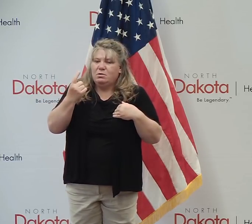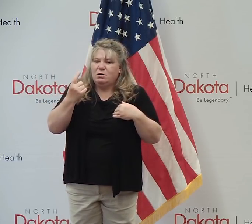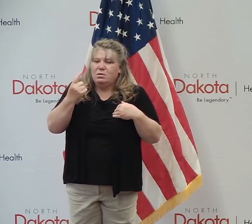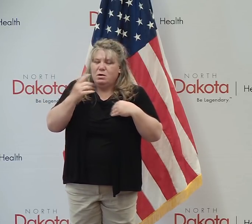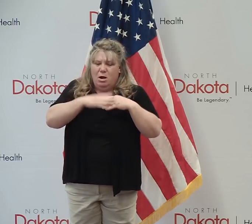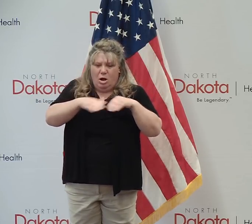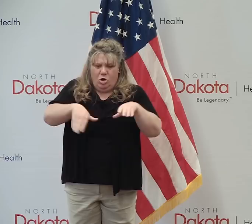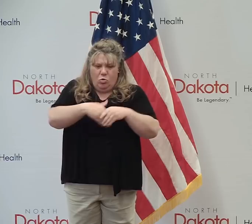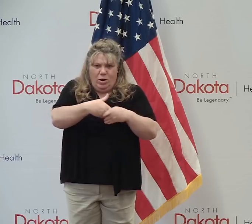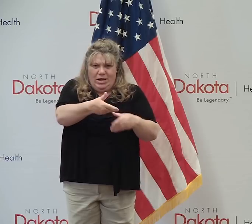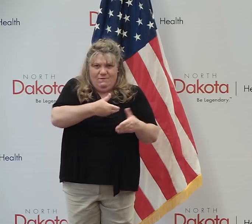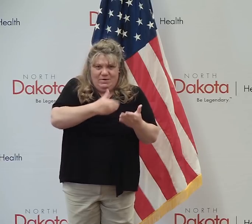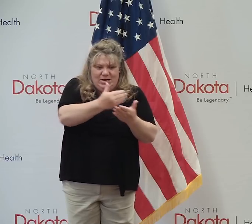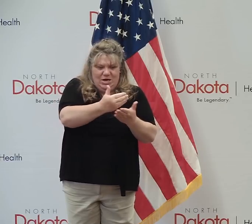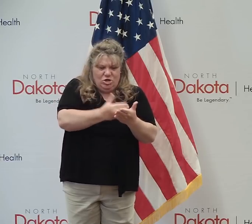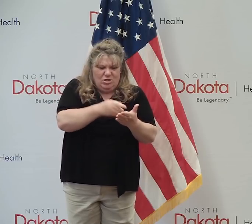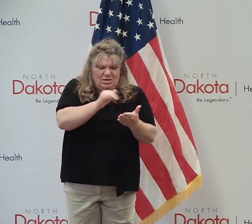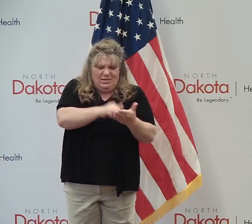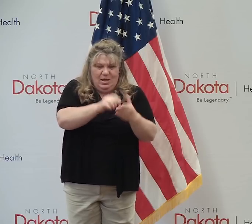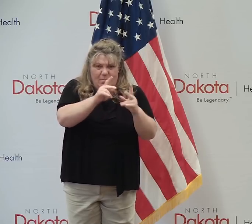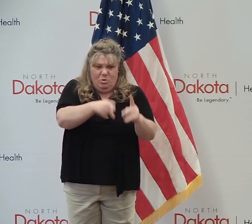wedding invitation list who is